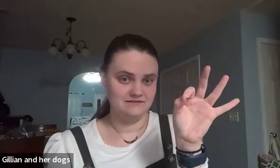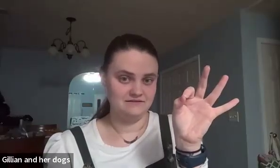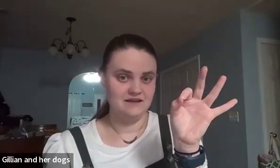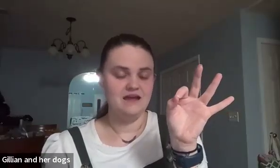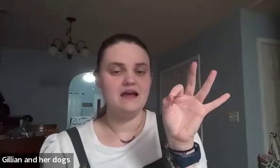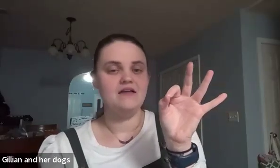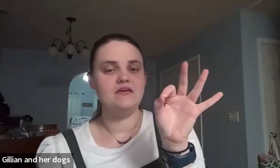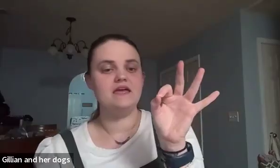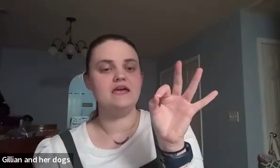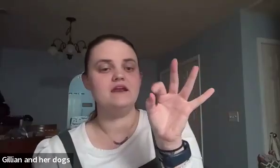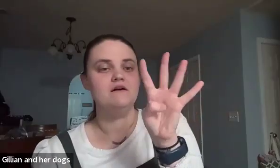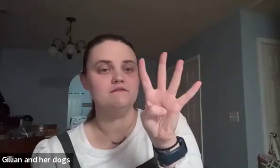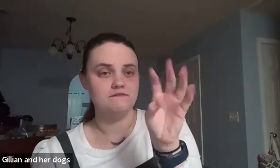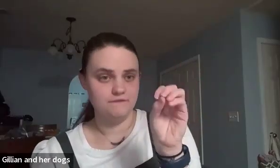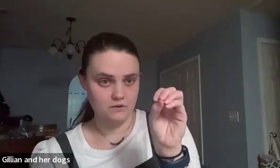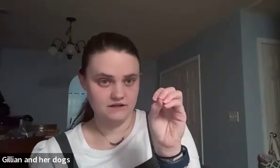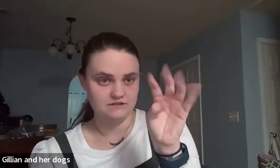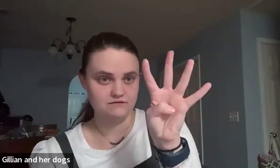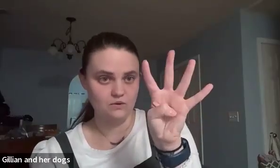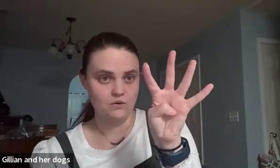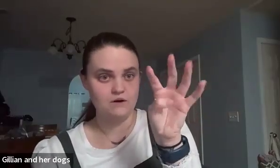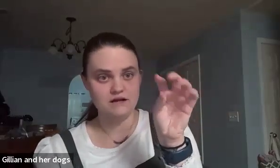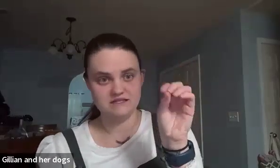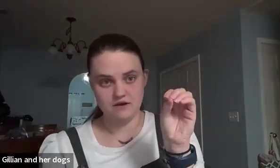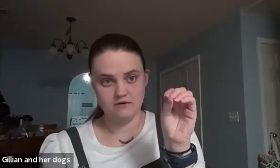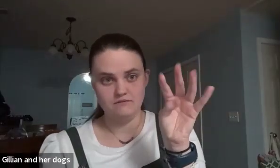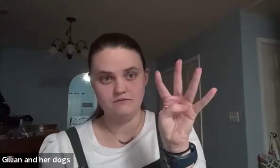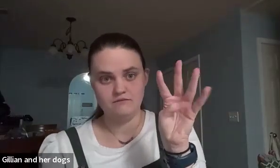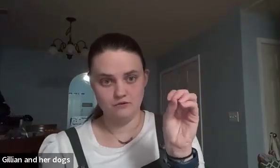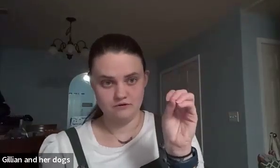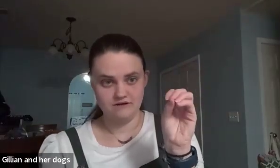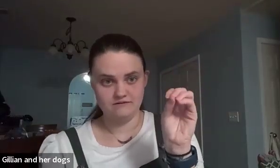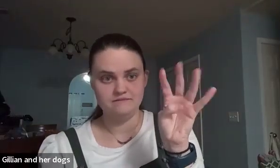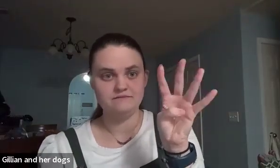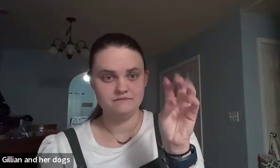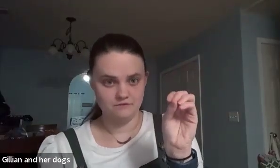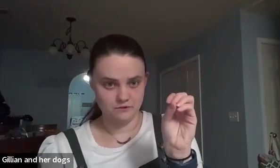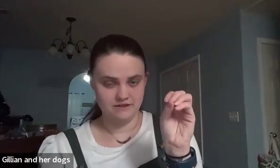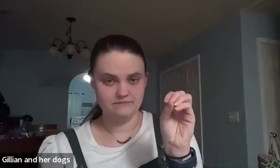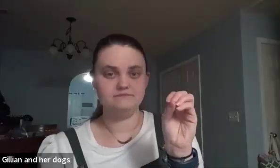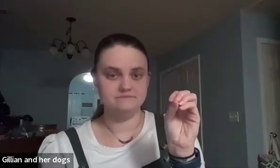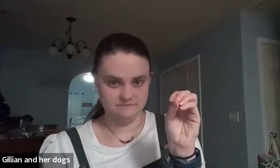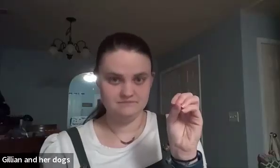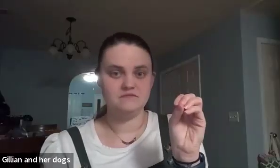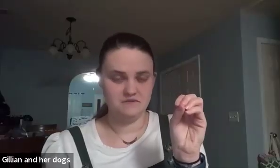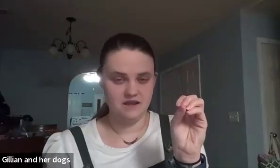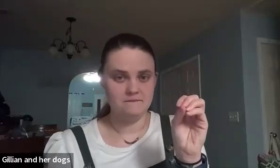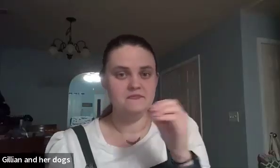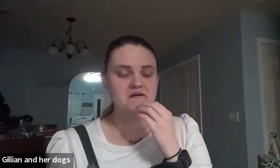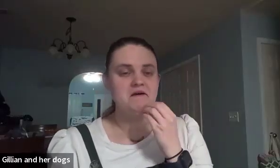Mm-hmm. And then 40. So 4 into the O. 40. 40. Okay.